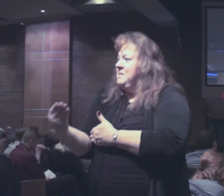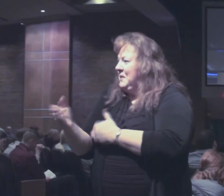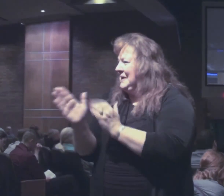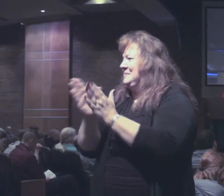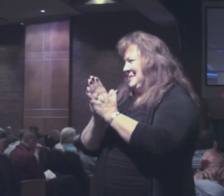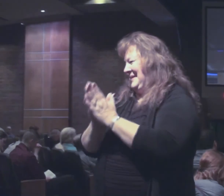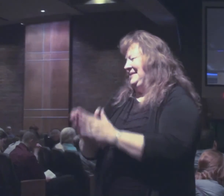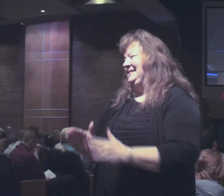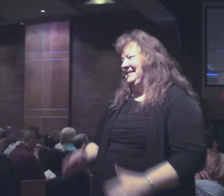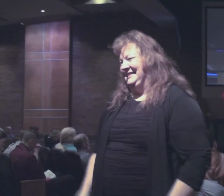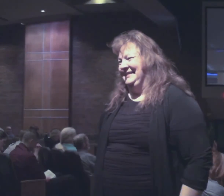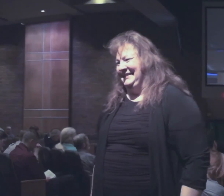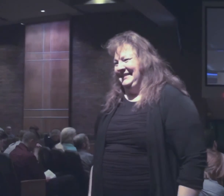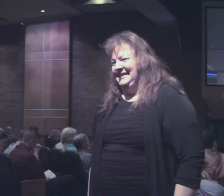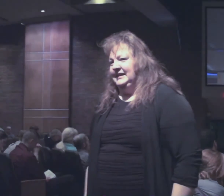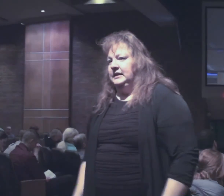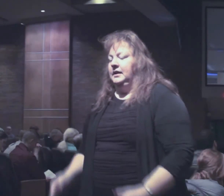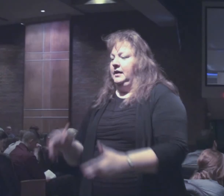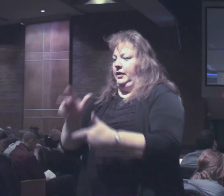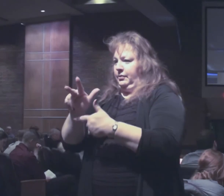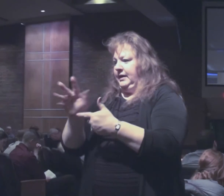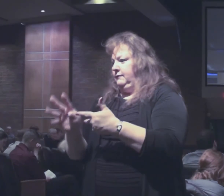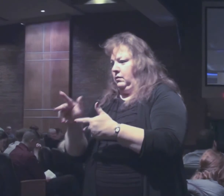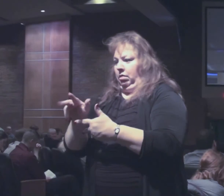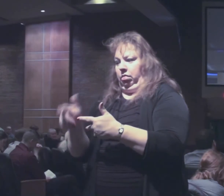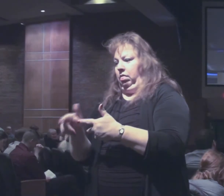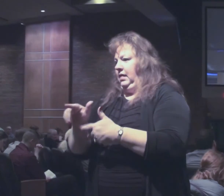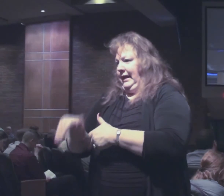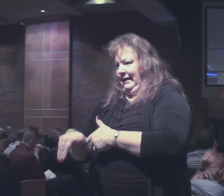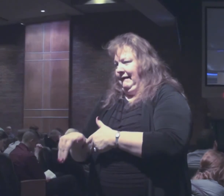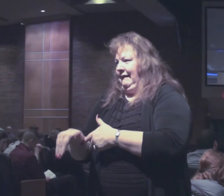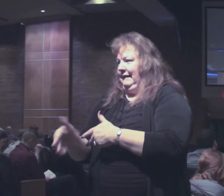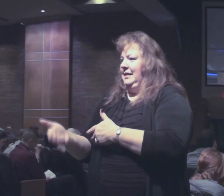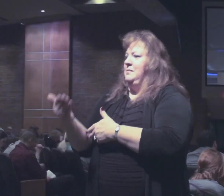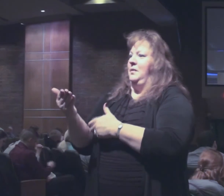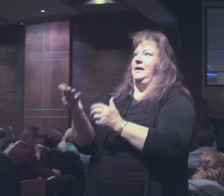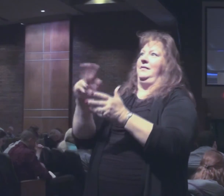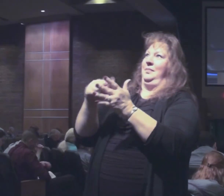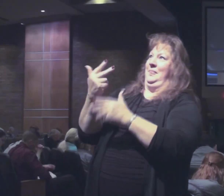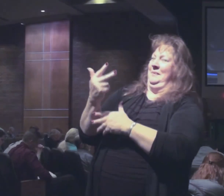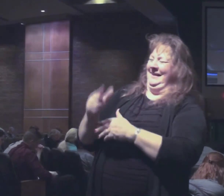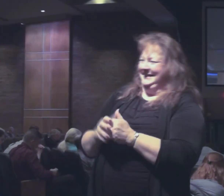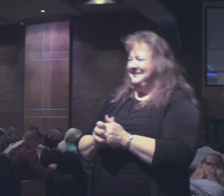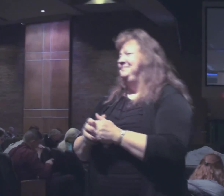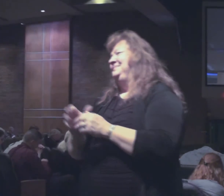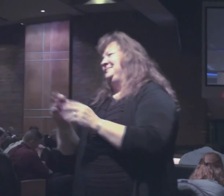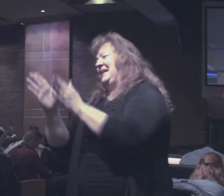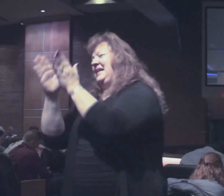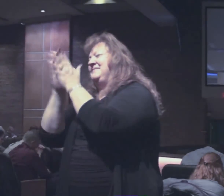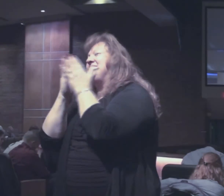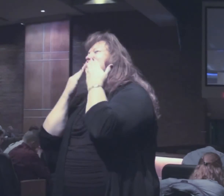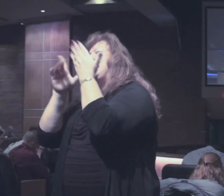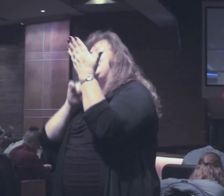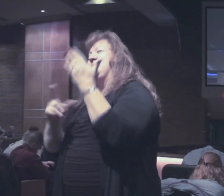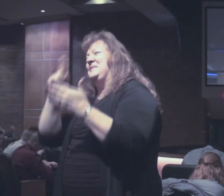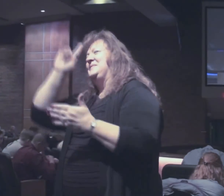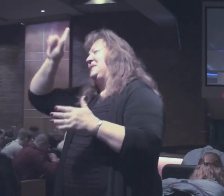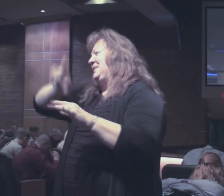prayer. And just keep it going until it's done. That's pretty good. Thank you, Lord, for your